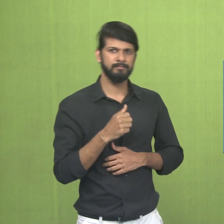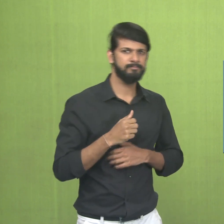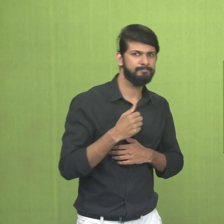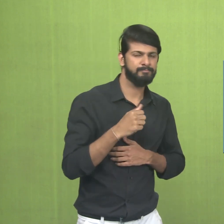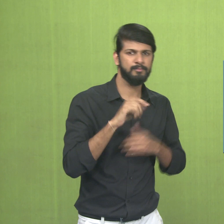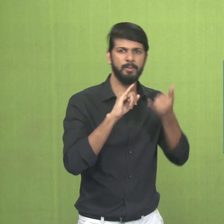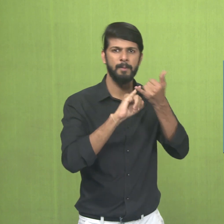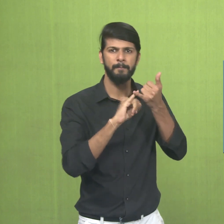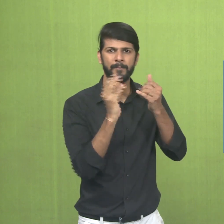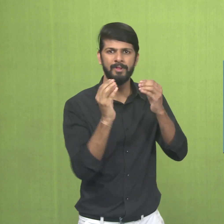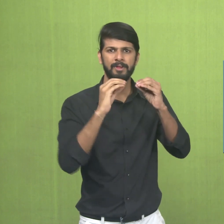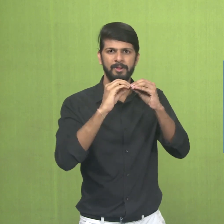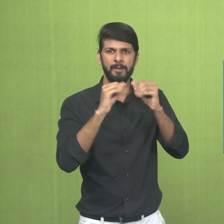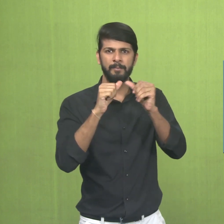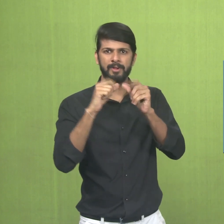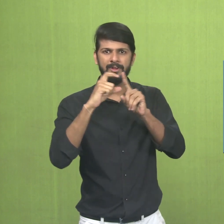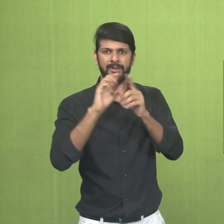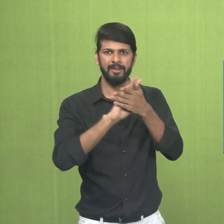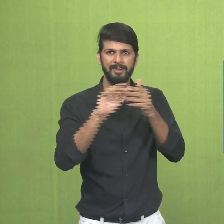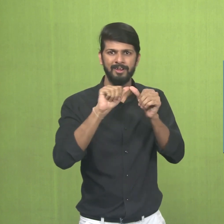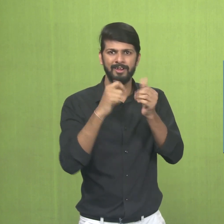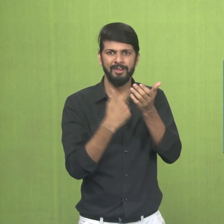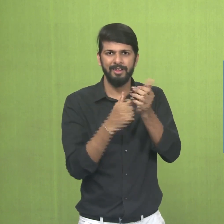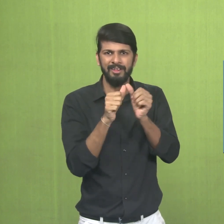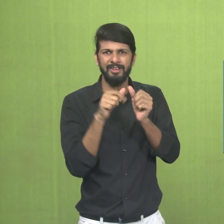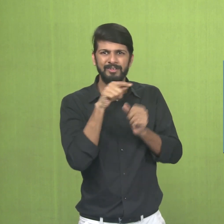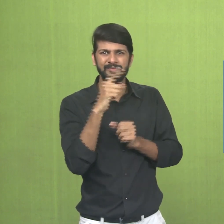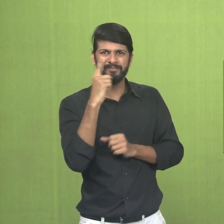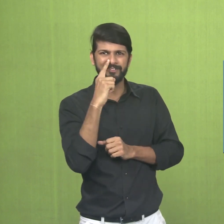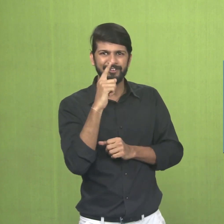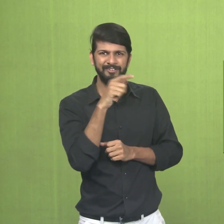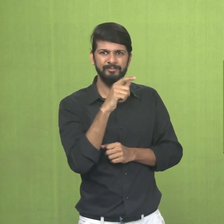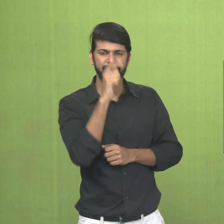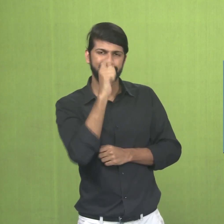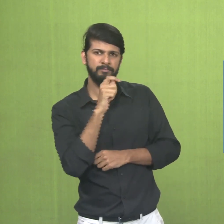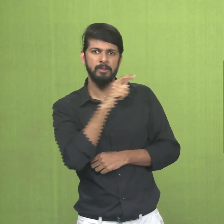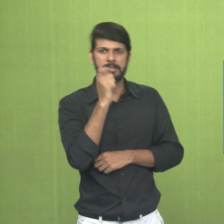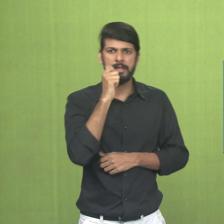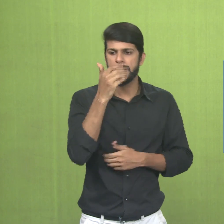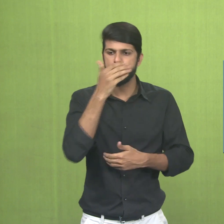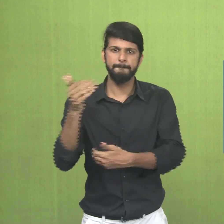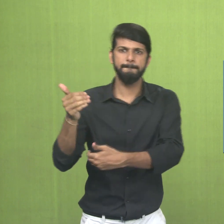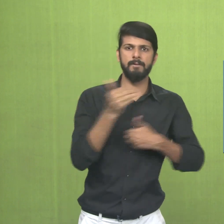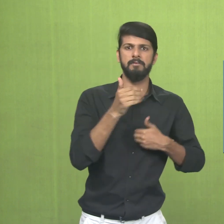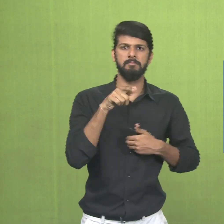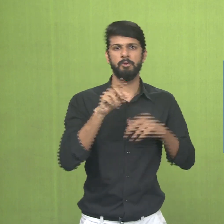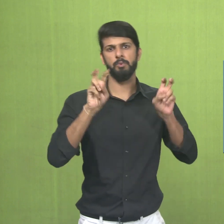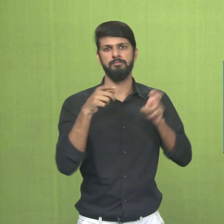This is the painting. The girl here is Subhadra and Arjuna is trying to